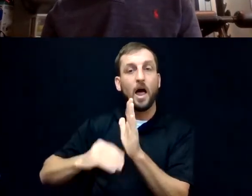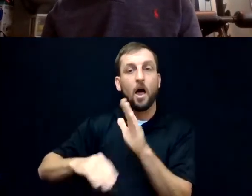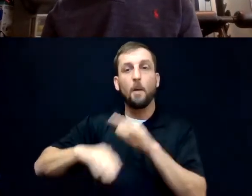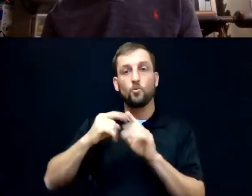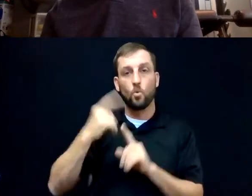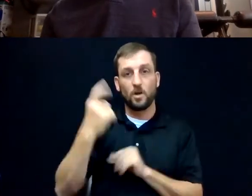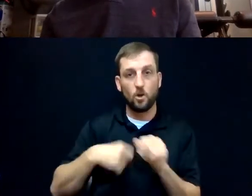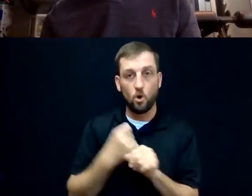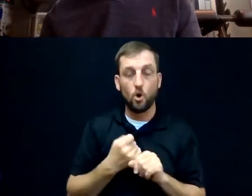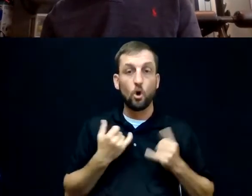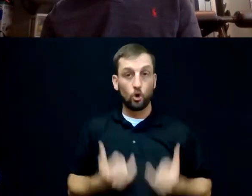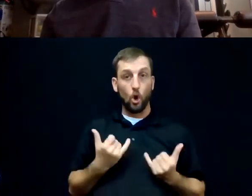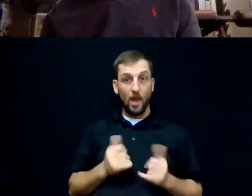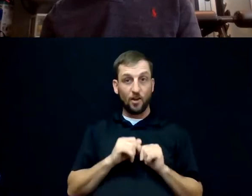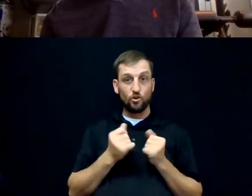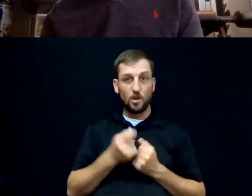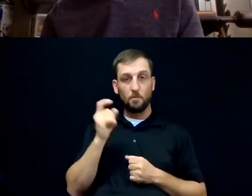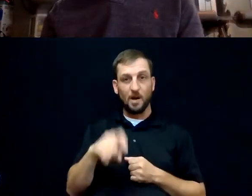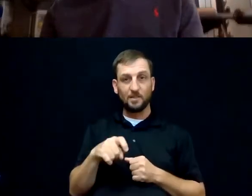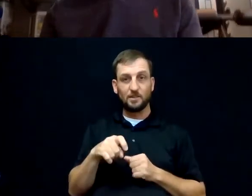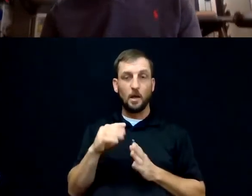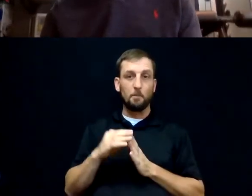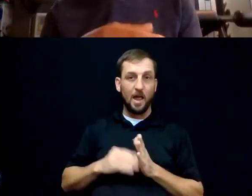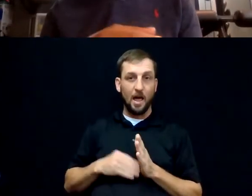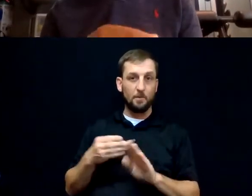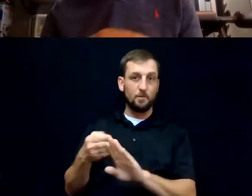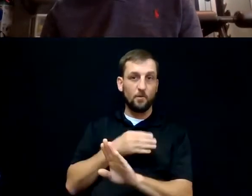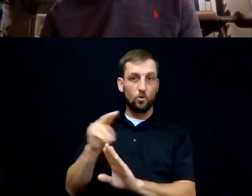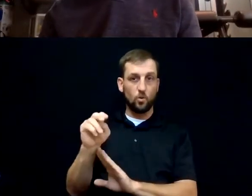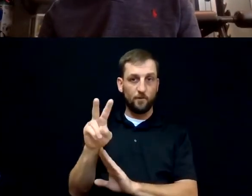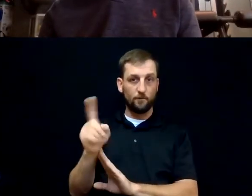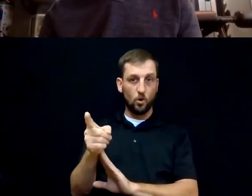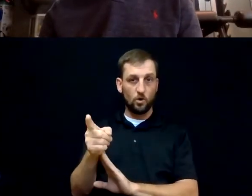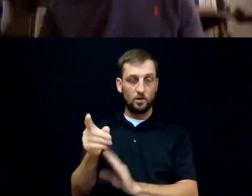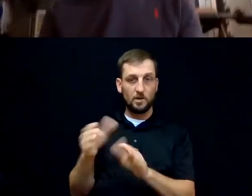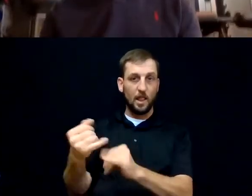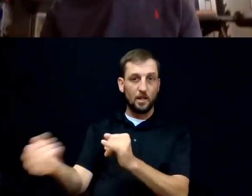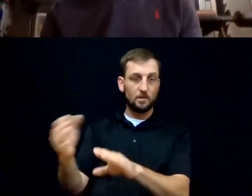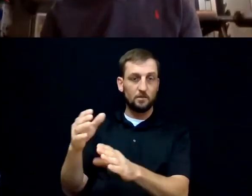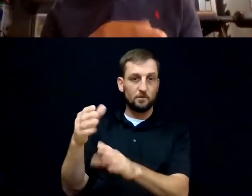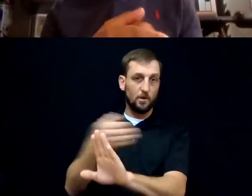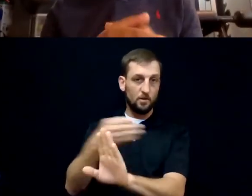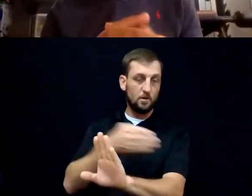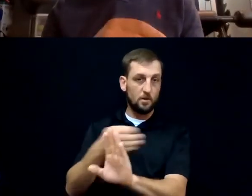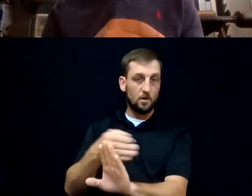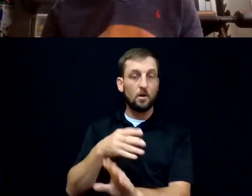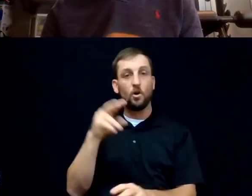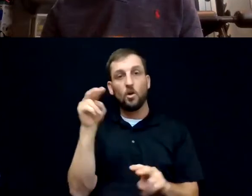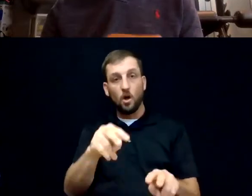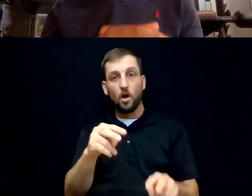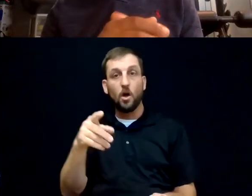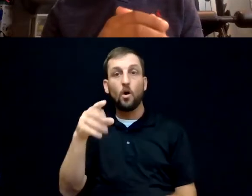have to apply, and the deadline is November 1st. And to make sure that they go to our resource guide, they want to see all the agencies that we